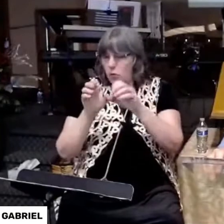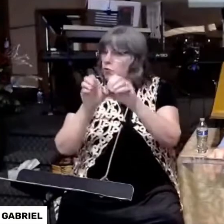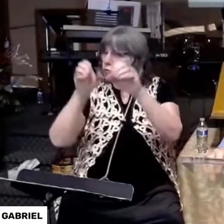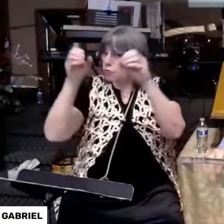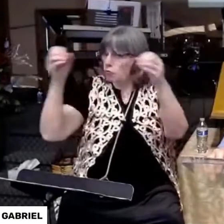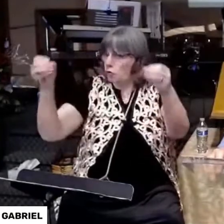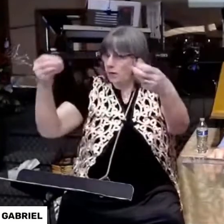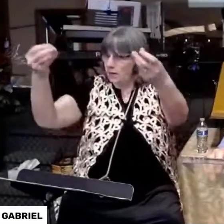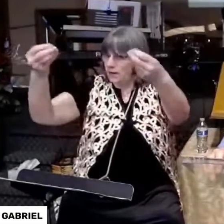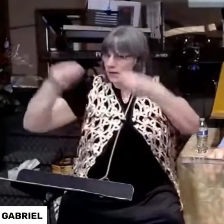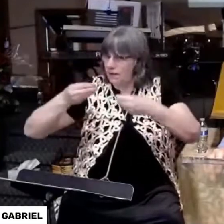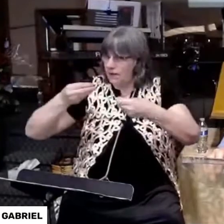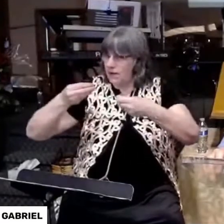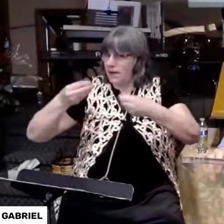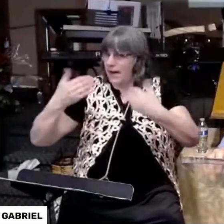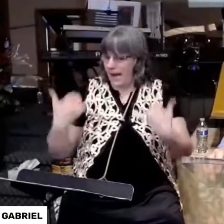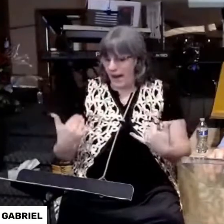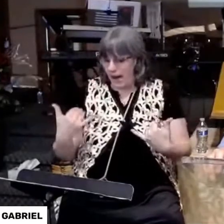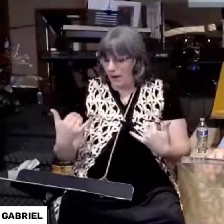He used the Torah